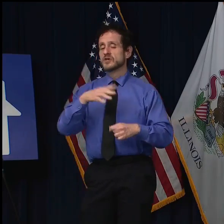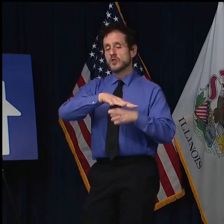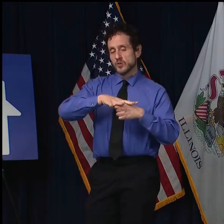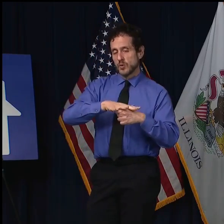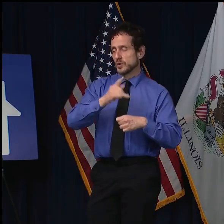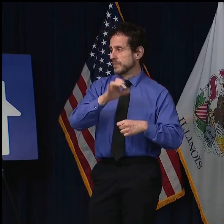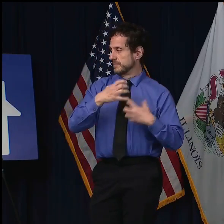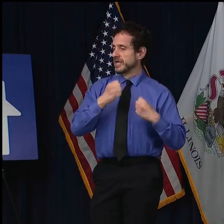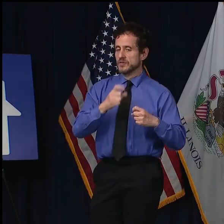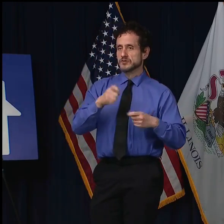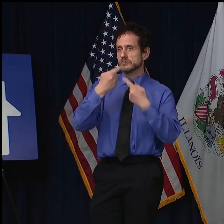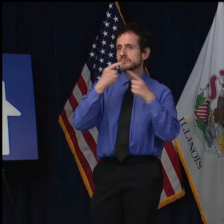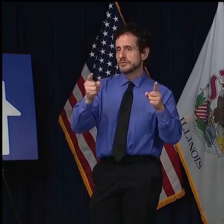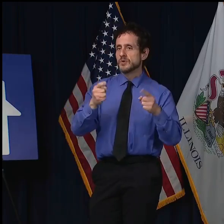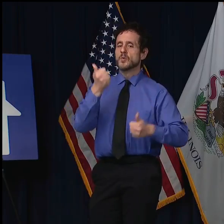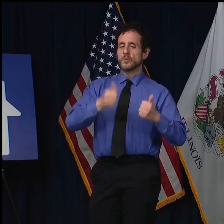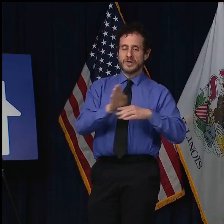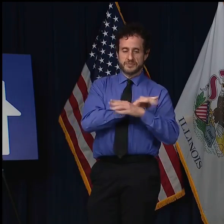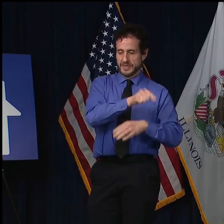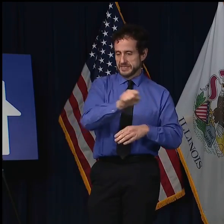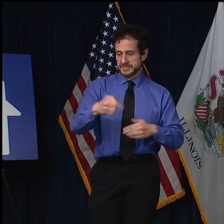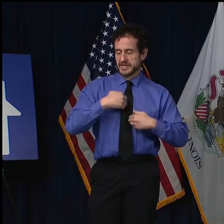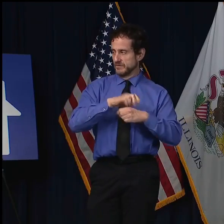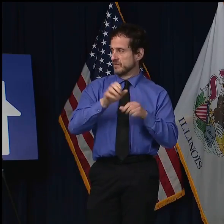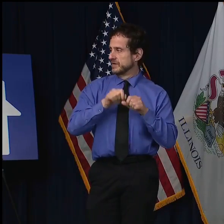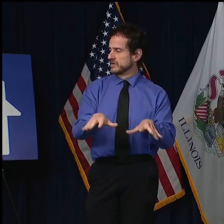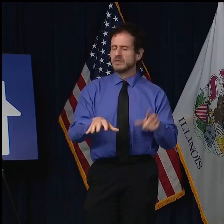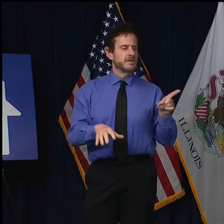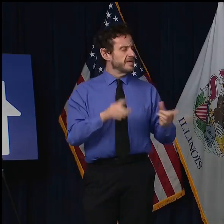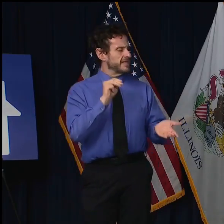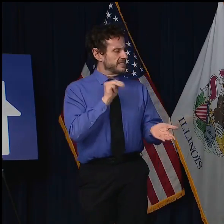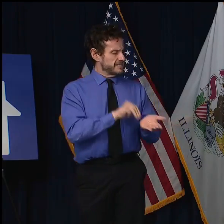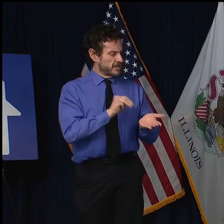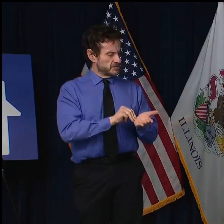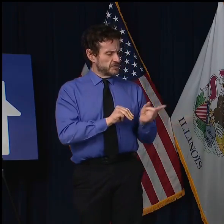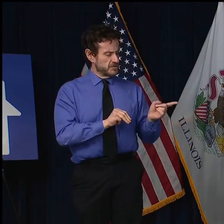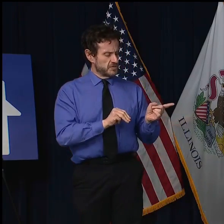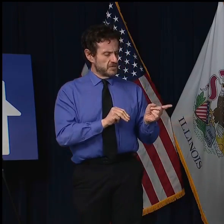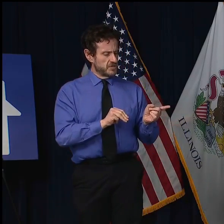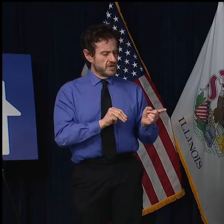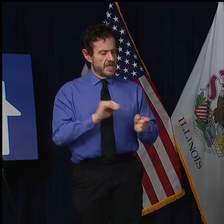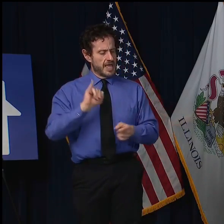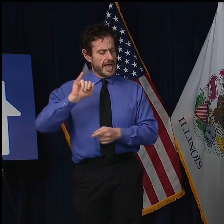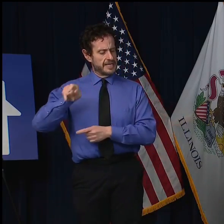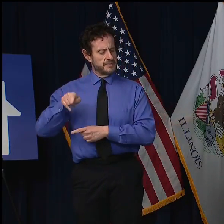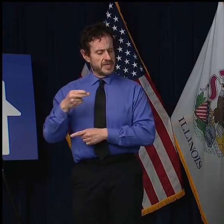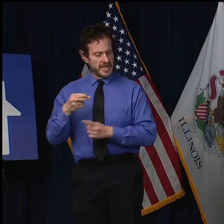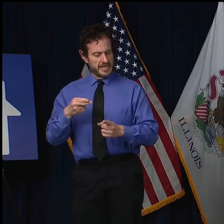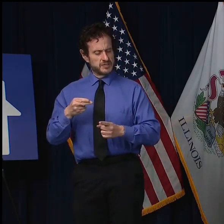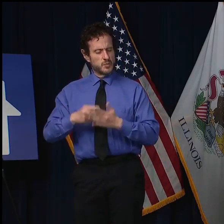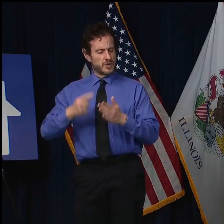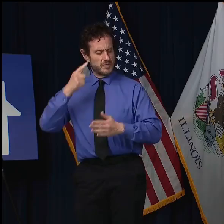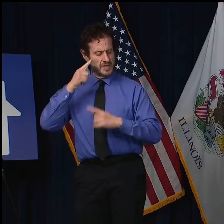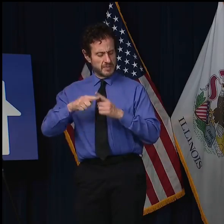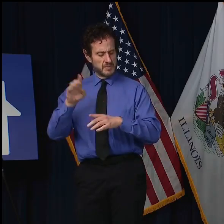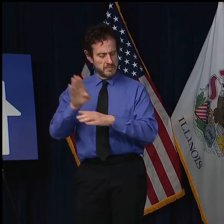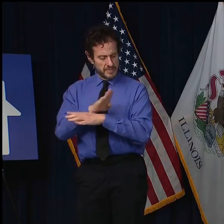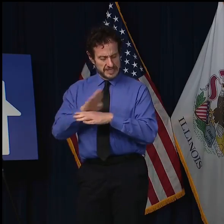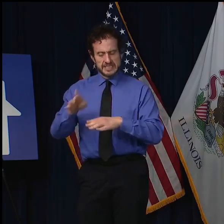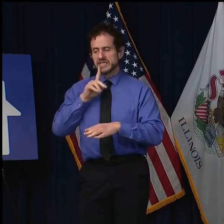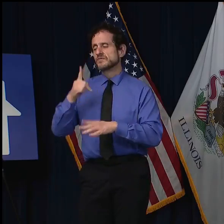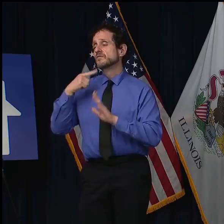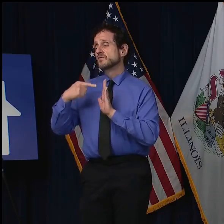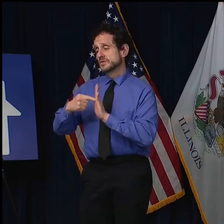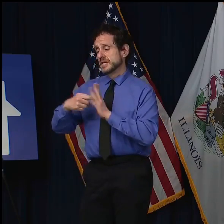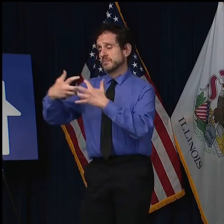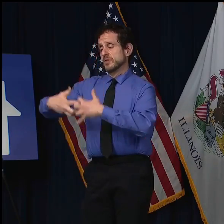health department to make that known. He had one follow-up for Dr. Ezike. What is IDPH's official stance on businesses such as manufacturing companies